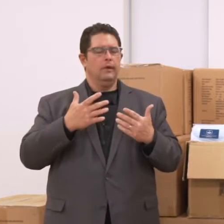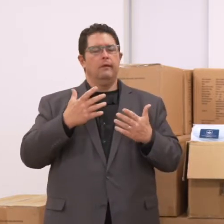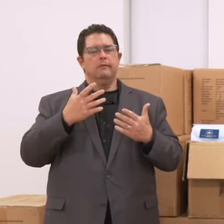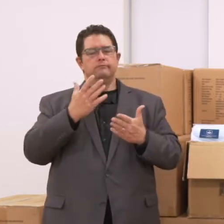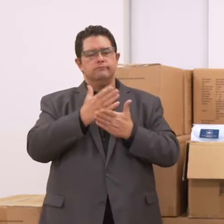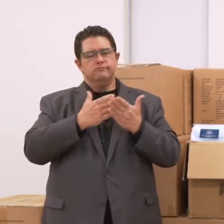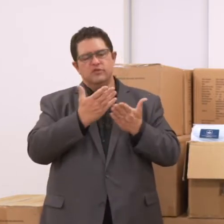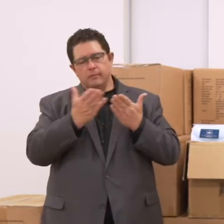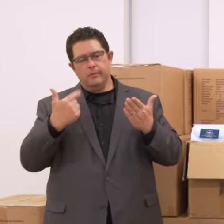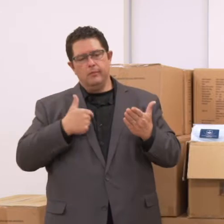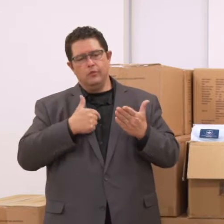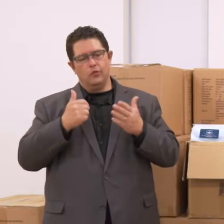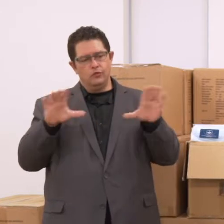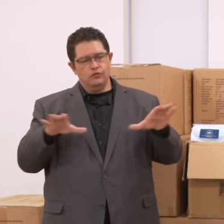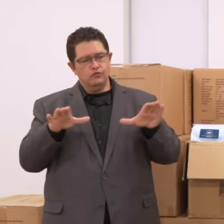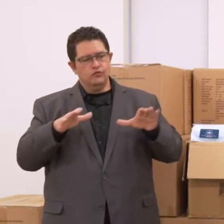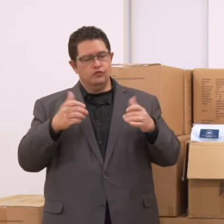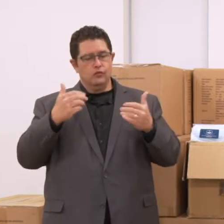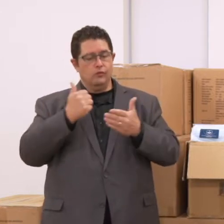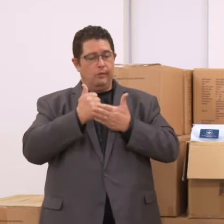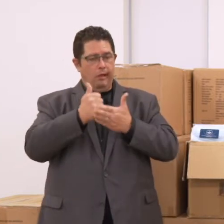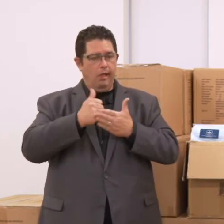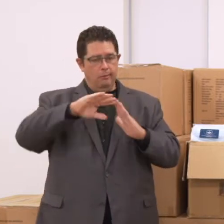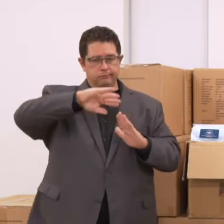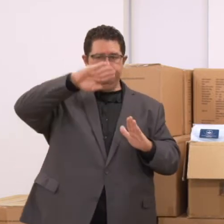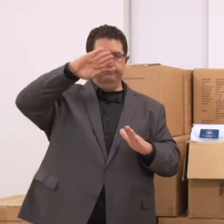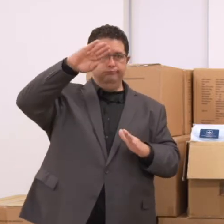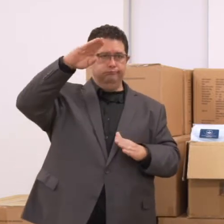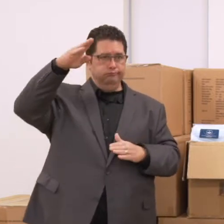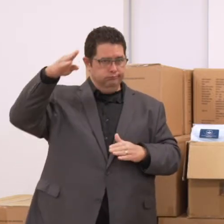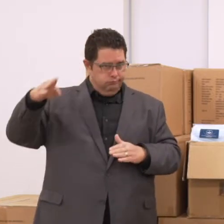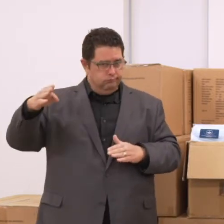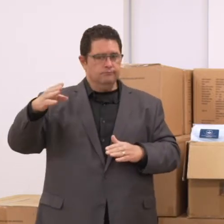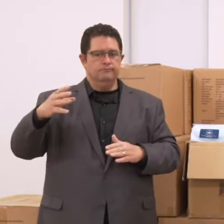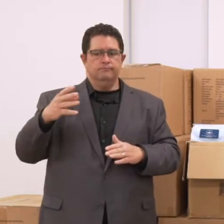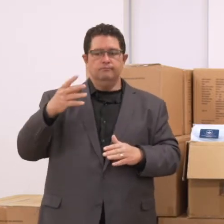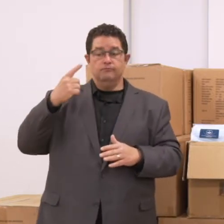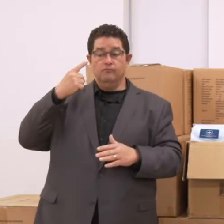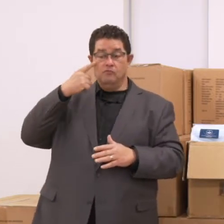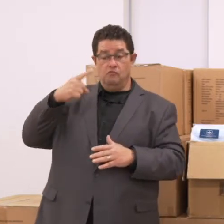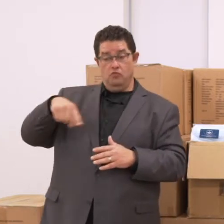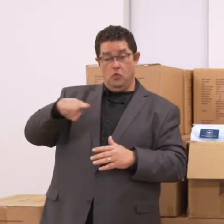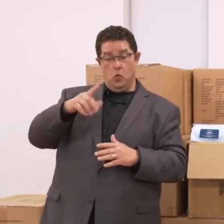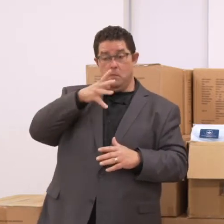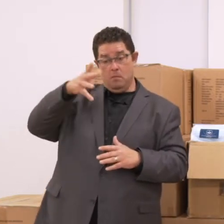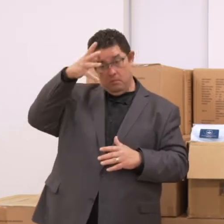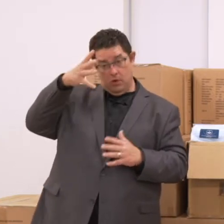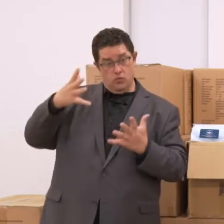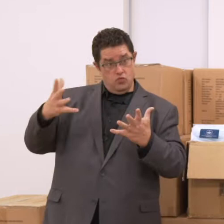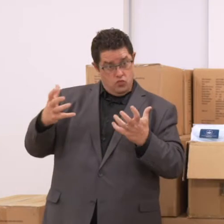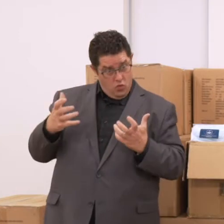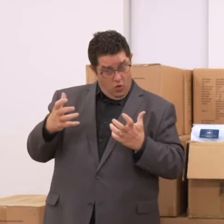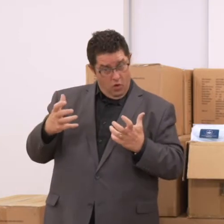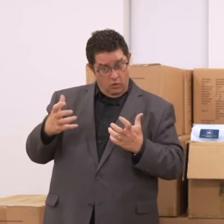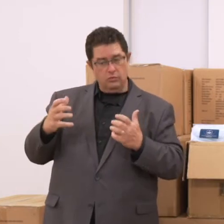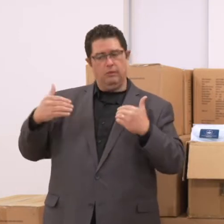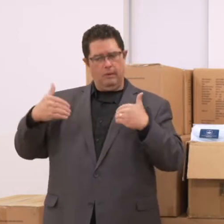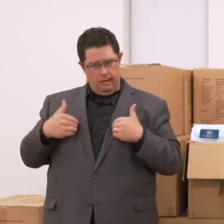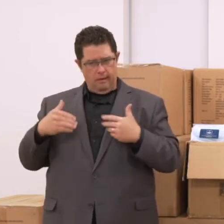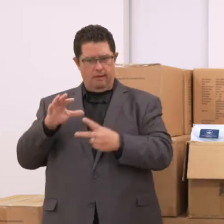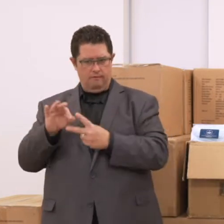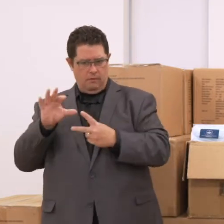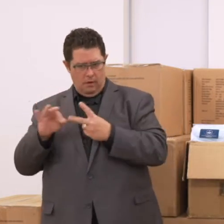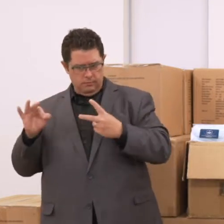curve in St. Louis County and to try to give parents who wish to choose so the option of an in-classroom